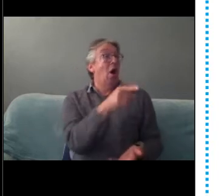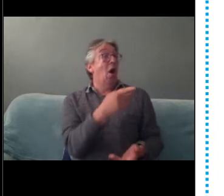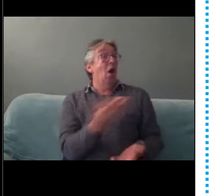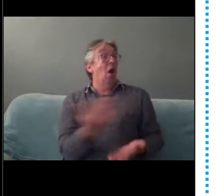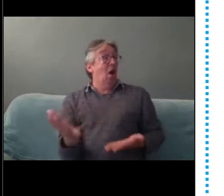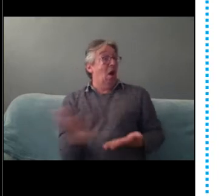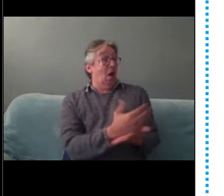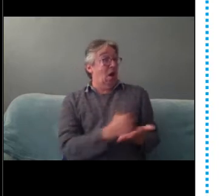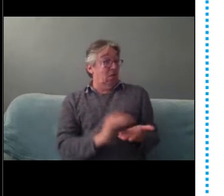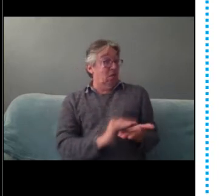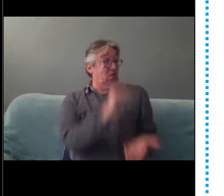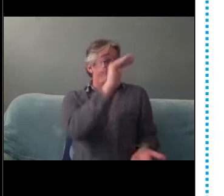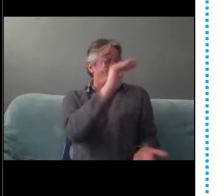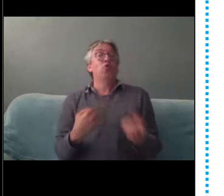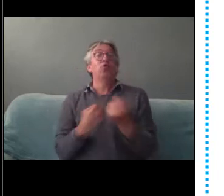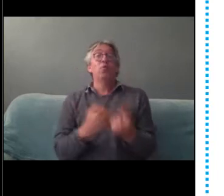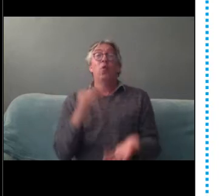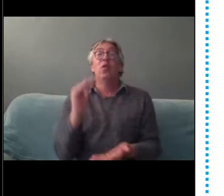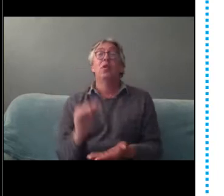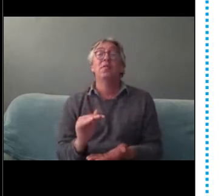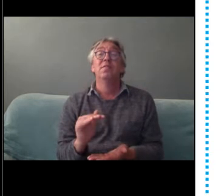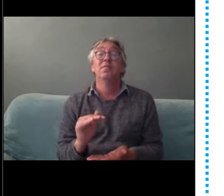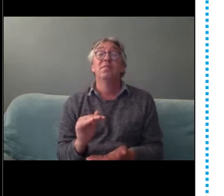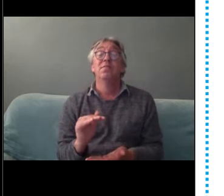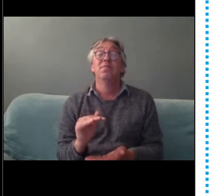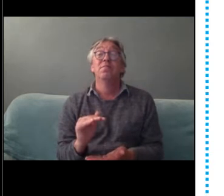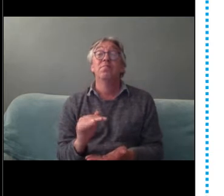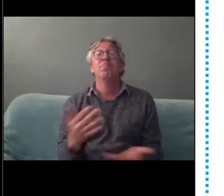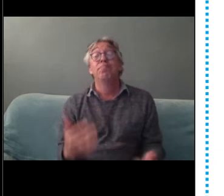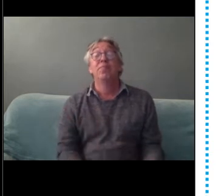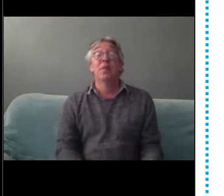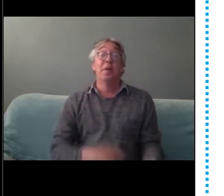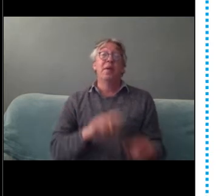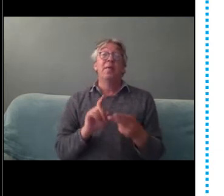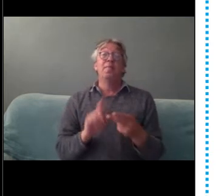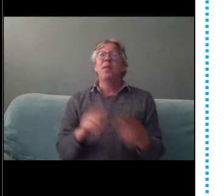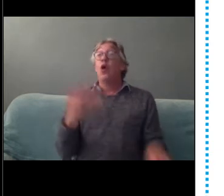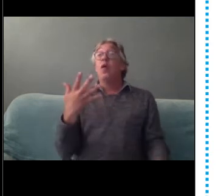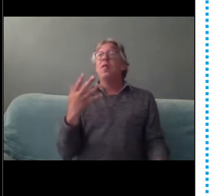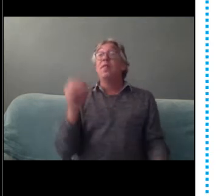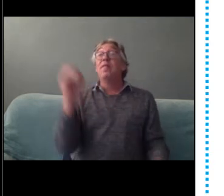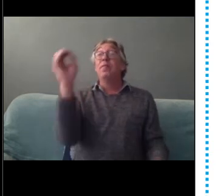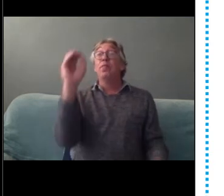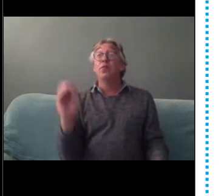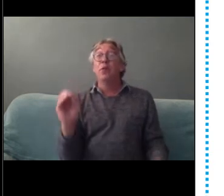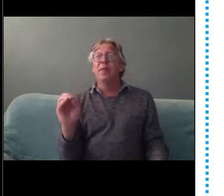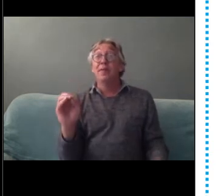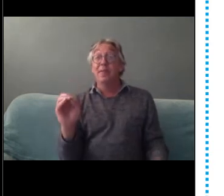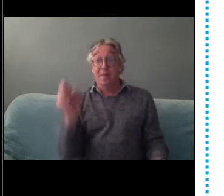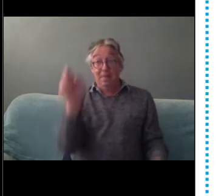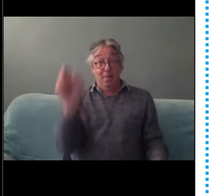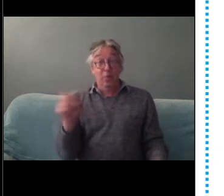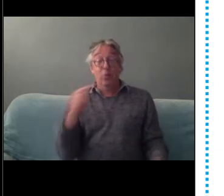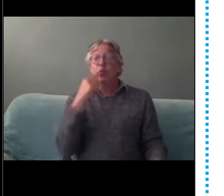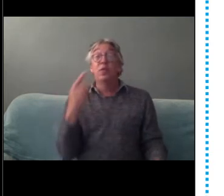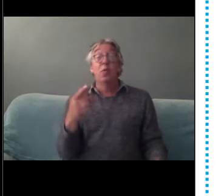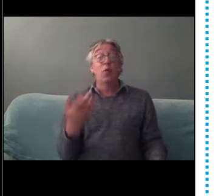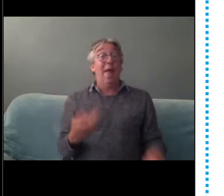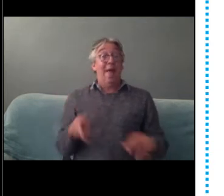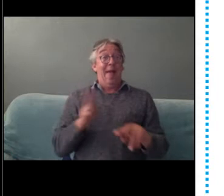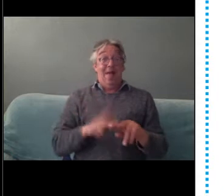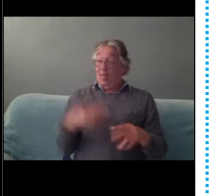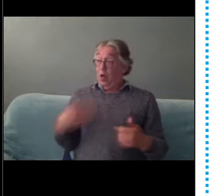also 50% said that they have having a partner affect the level of support. So we always call